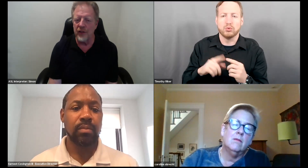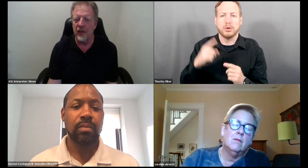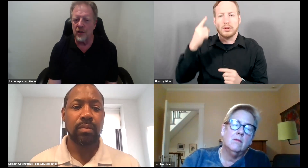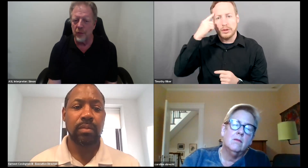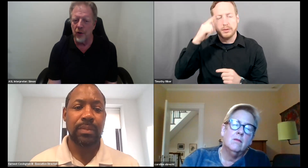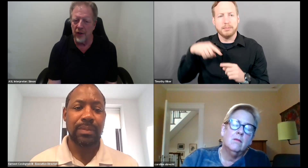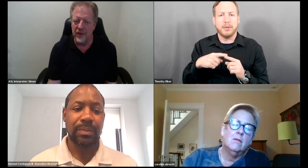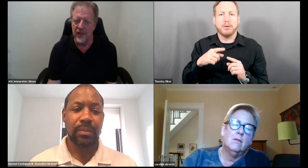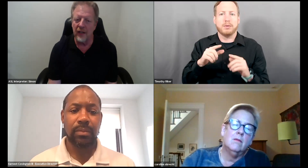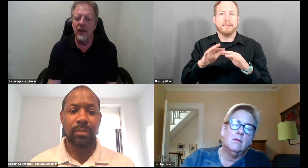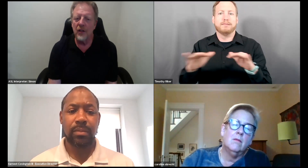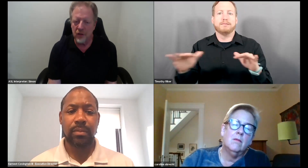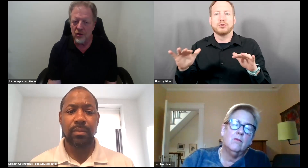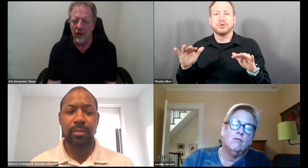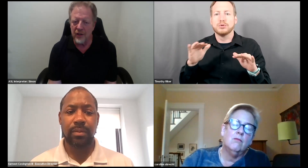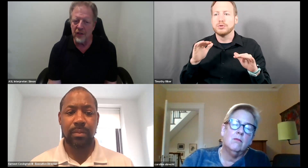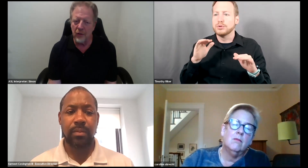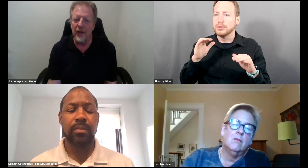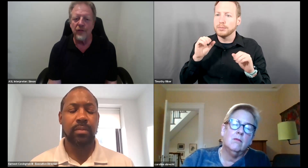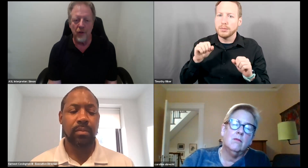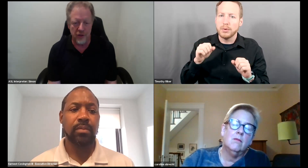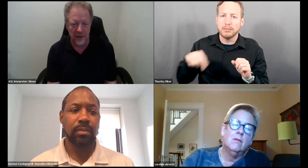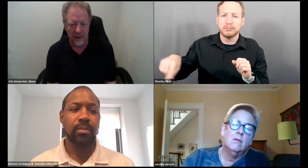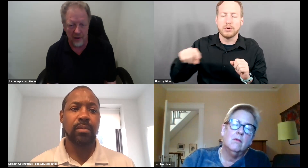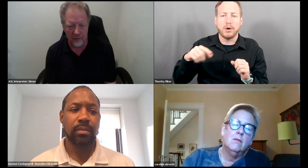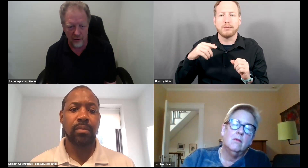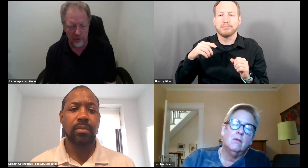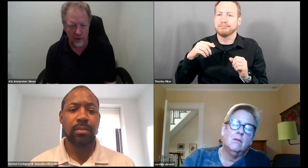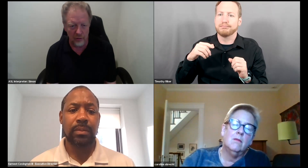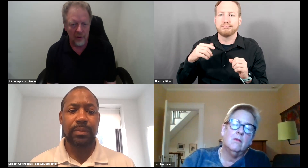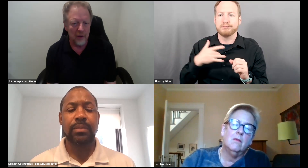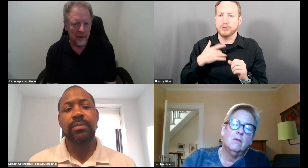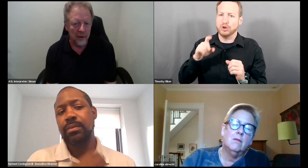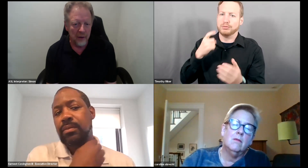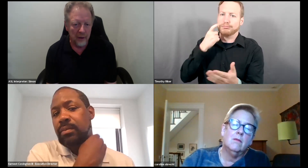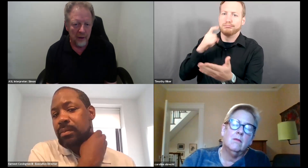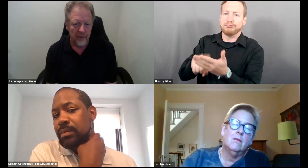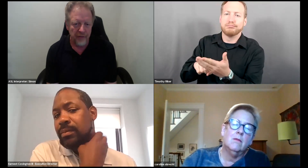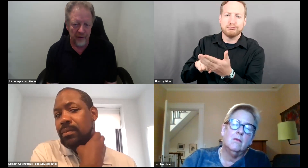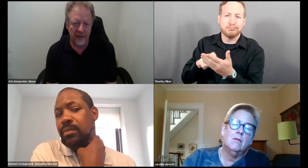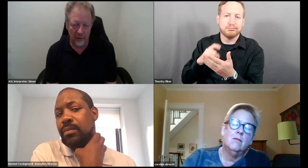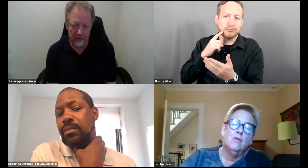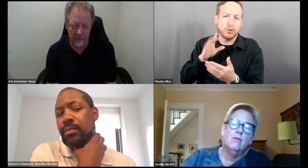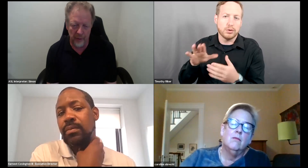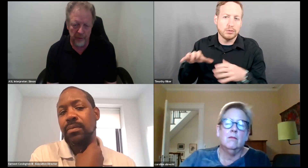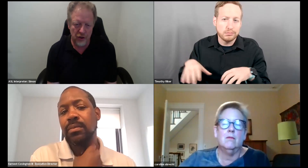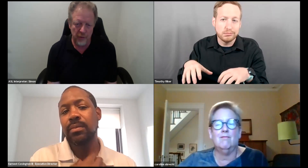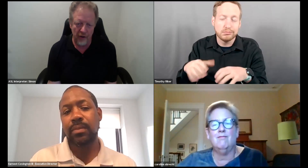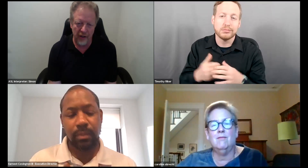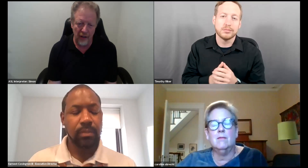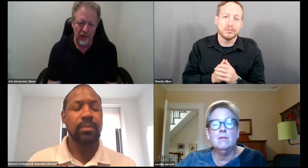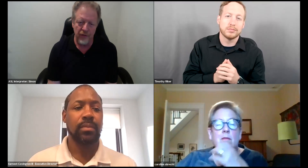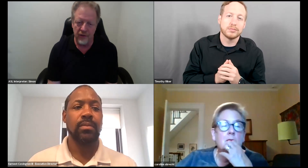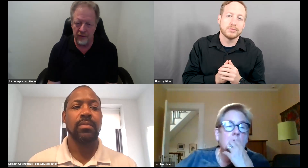want to reach out to the community to say, to start considering about diversity in their, you know, if they feel that there are people that should